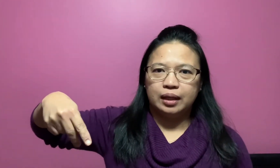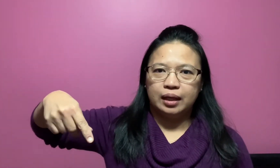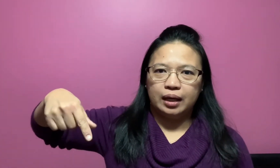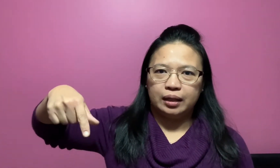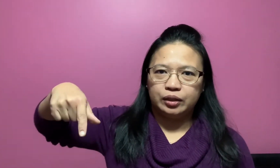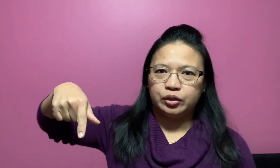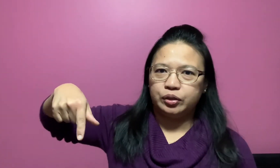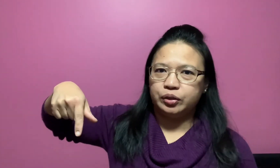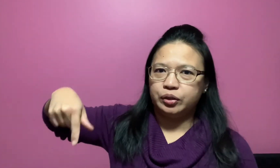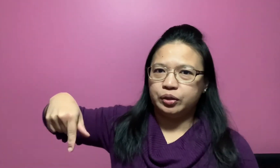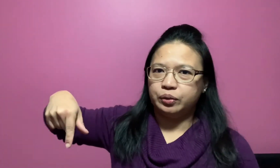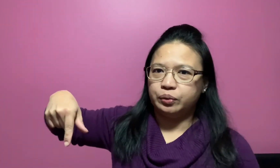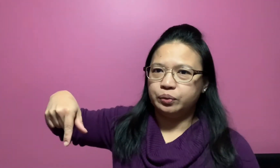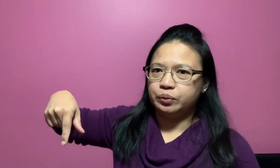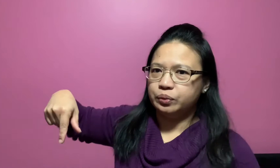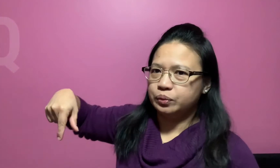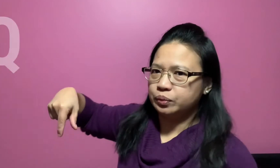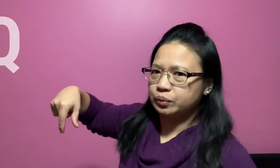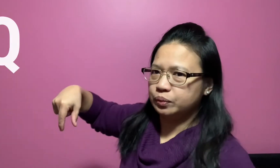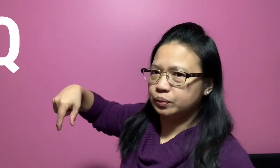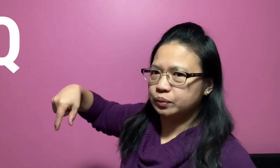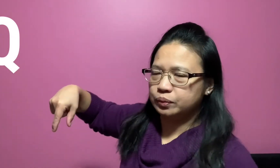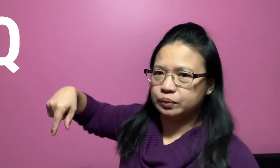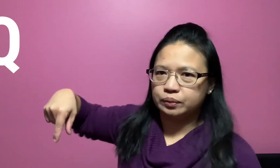And Q.